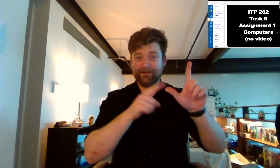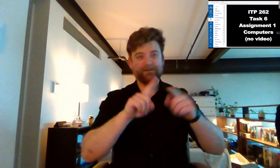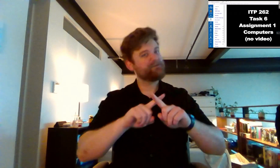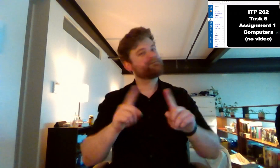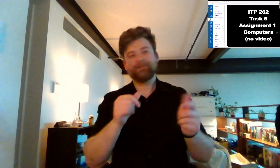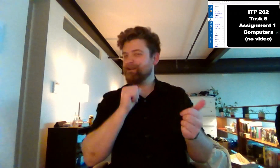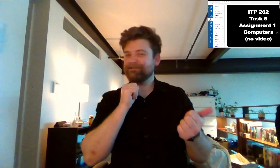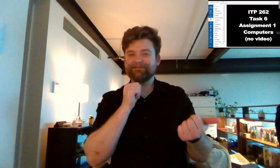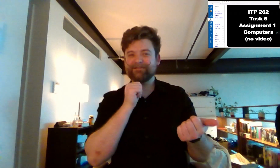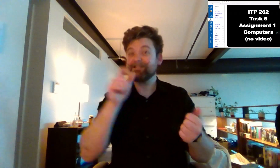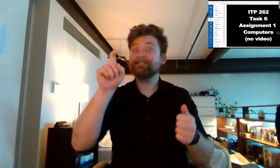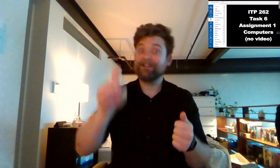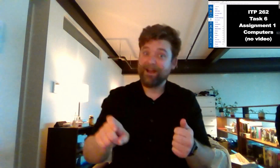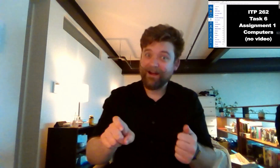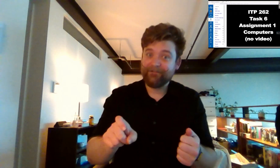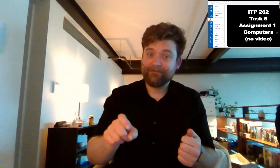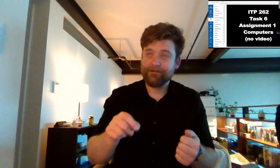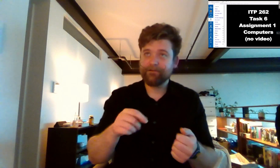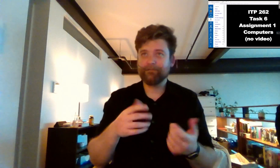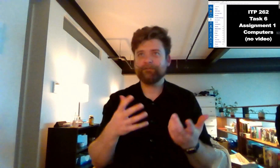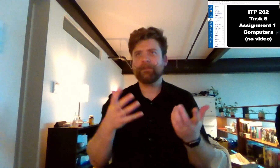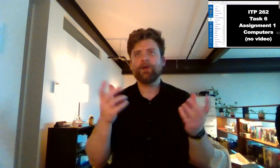did we learn that was different?